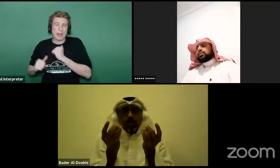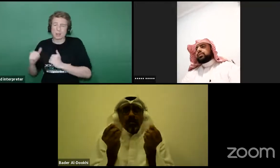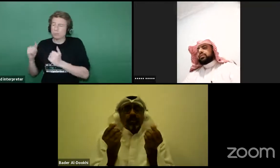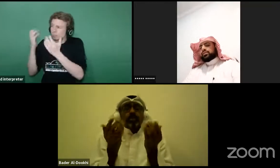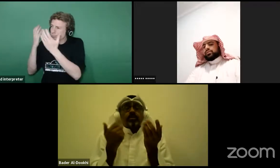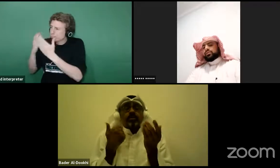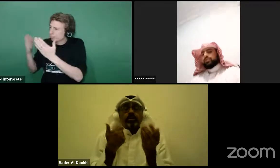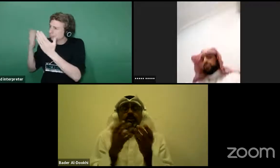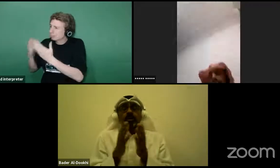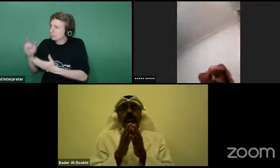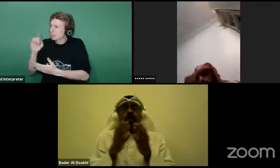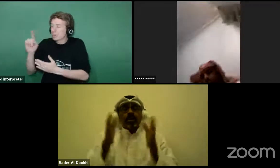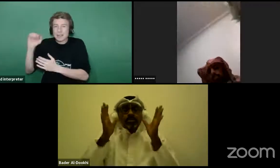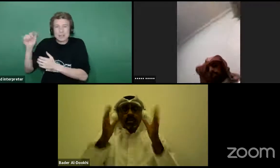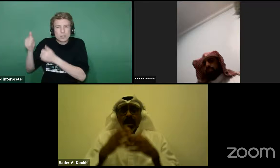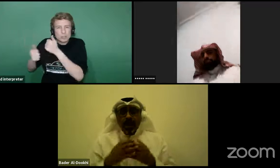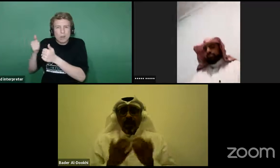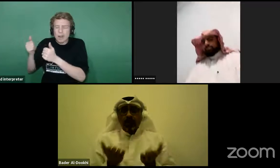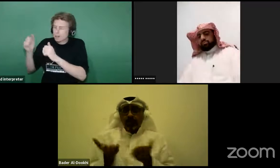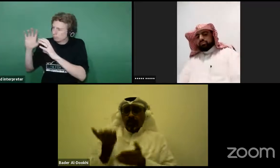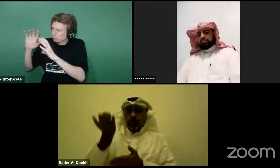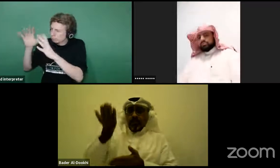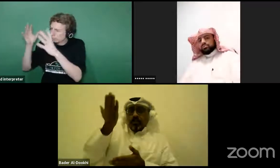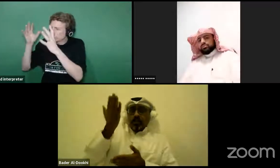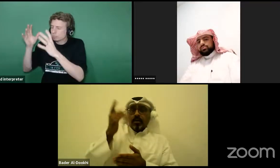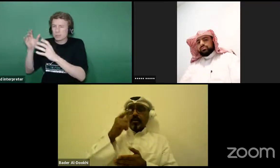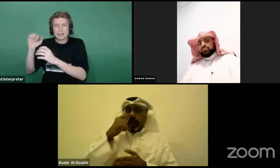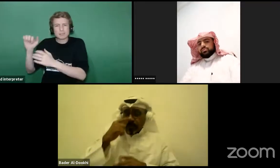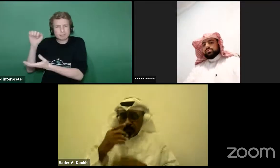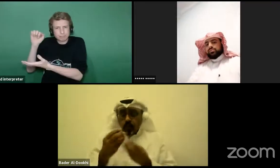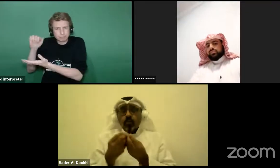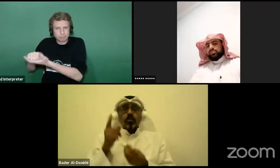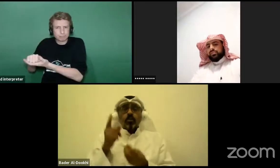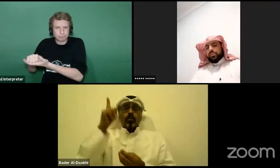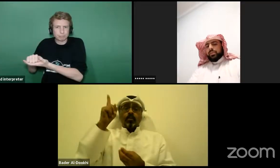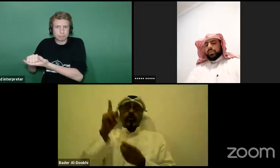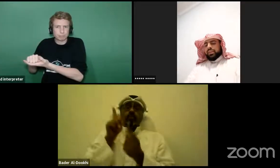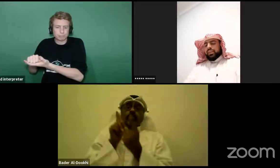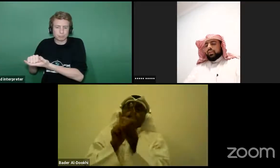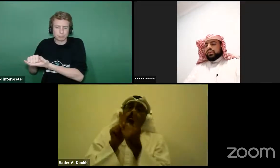praise and prostrate themselves before him.